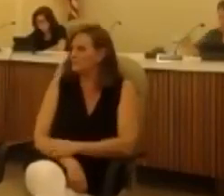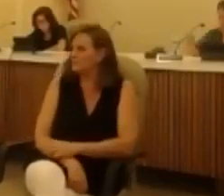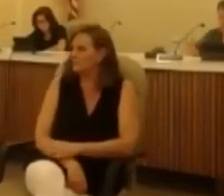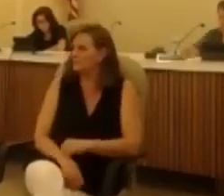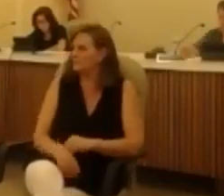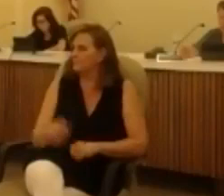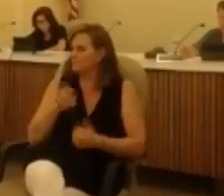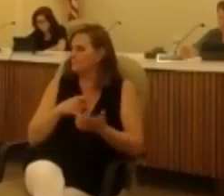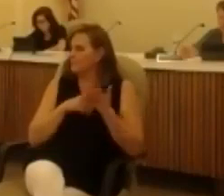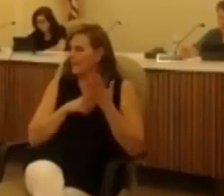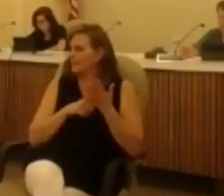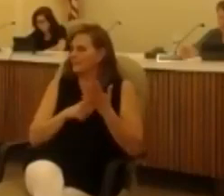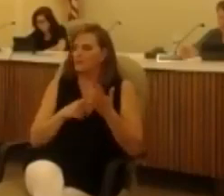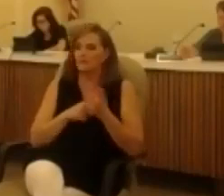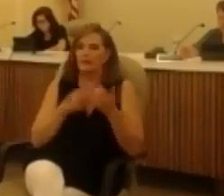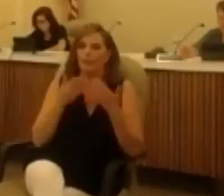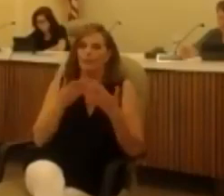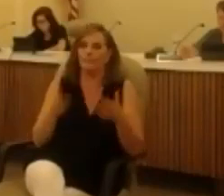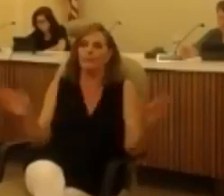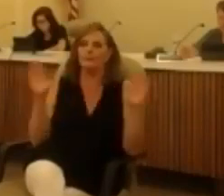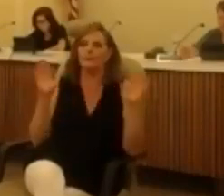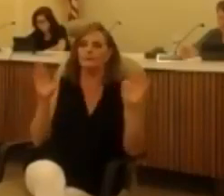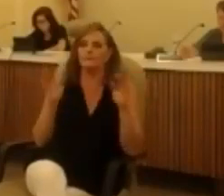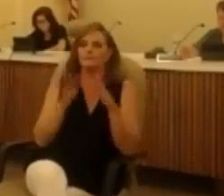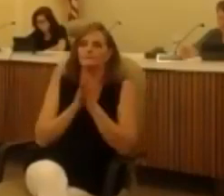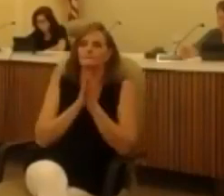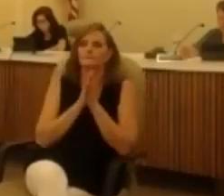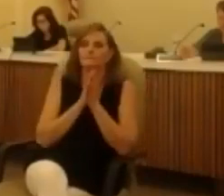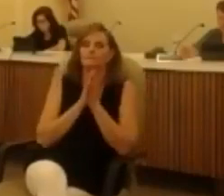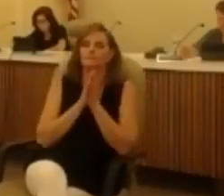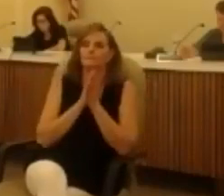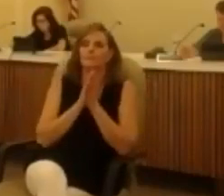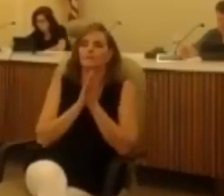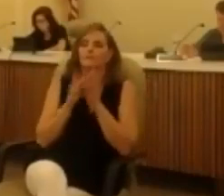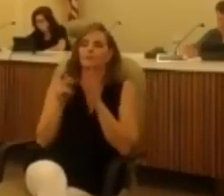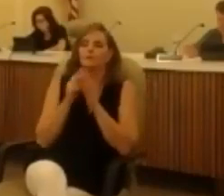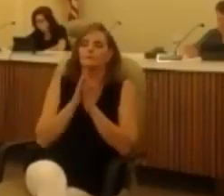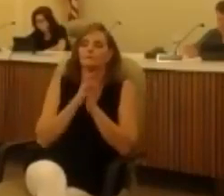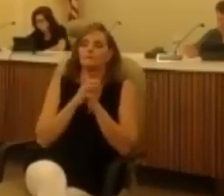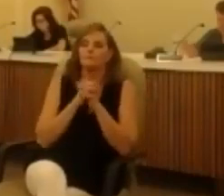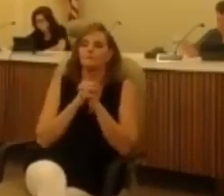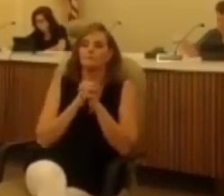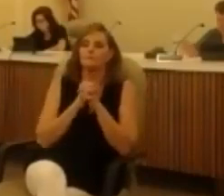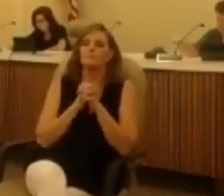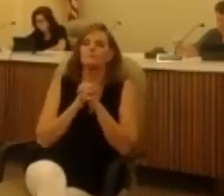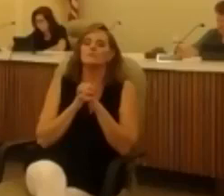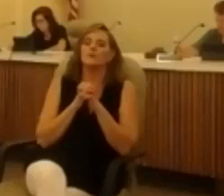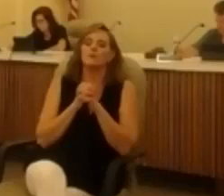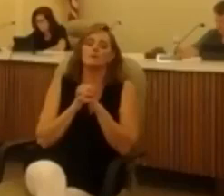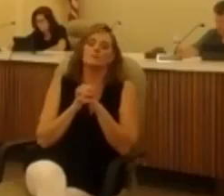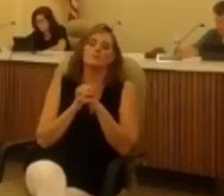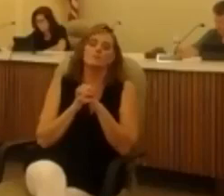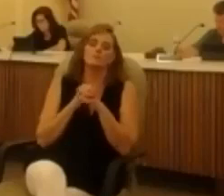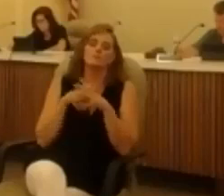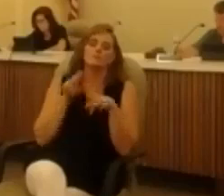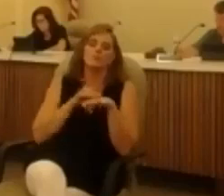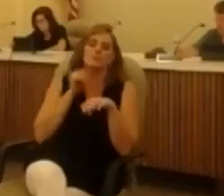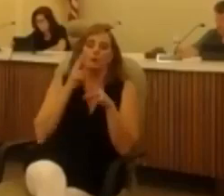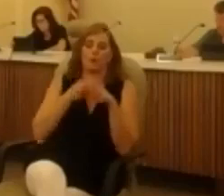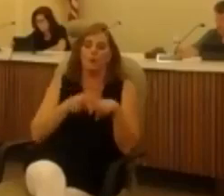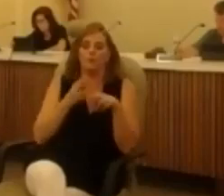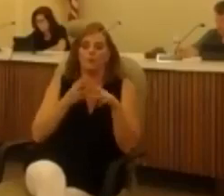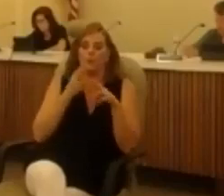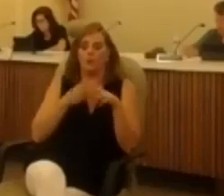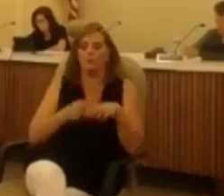Any discussion in the public forum? There is not. Hearing none, please call the roll.